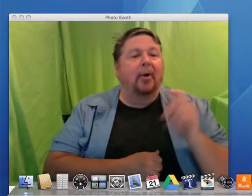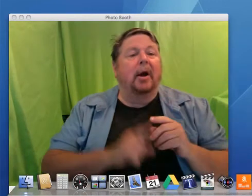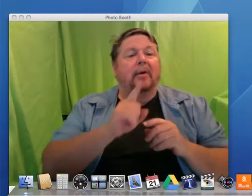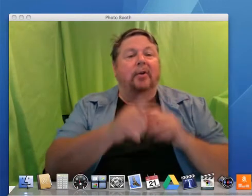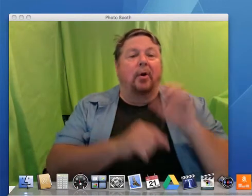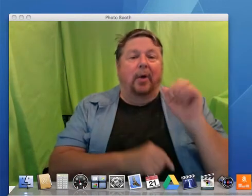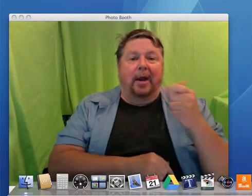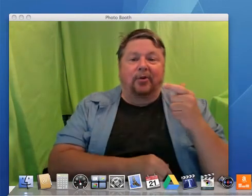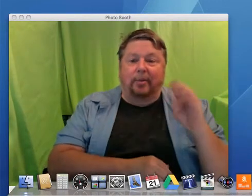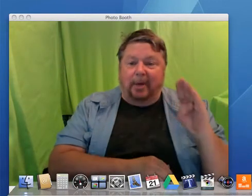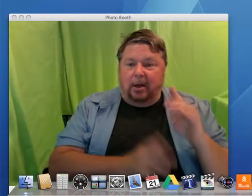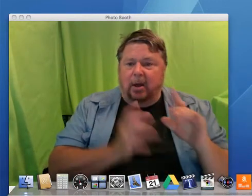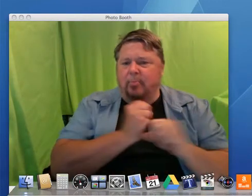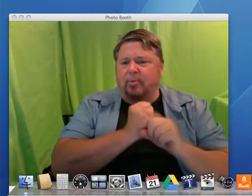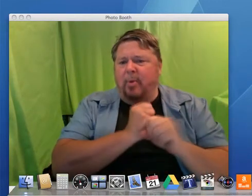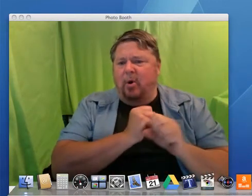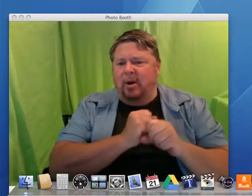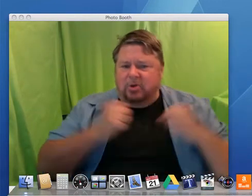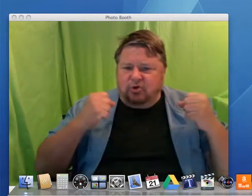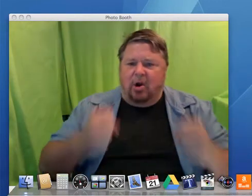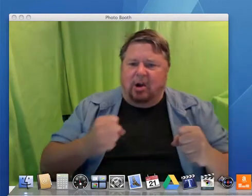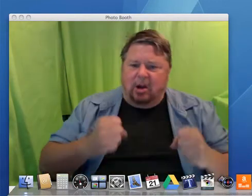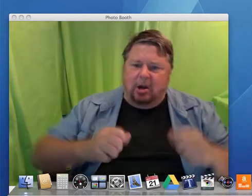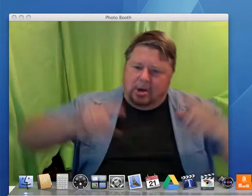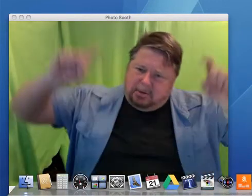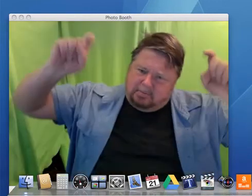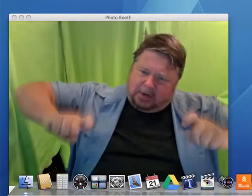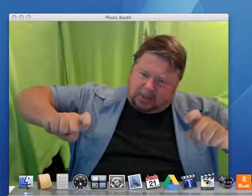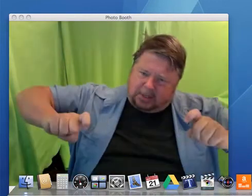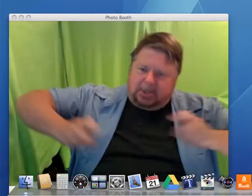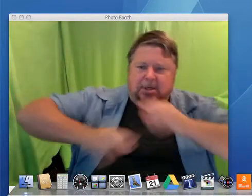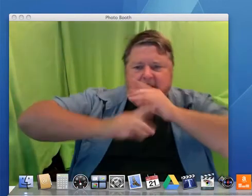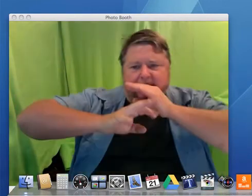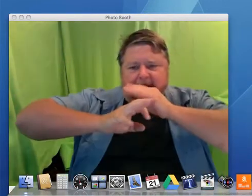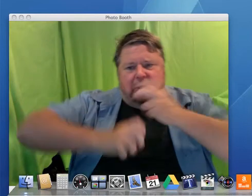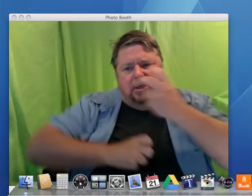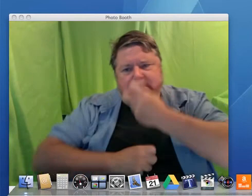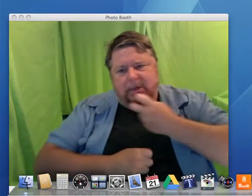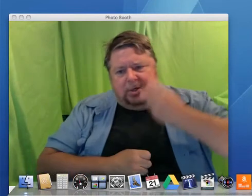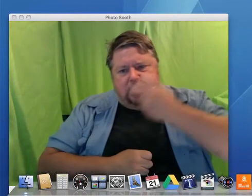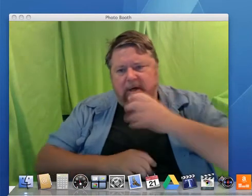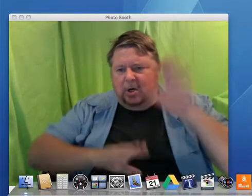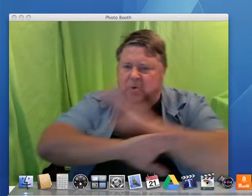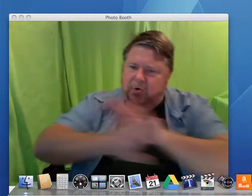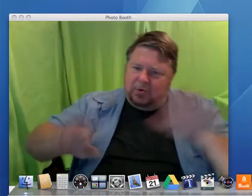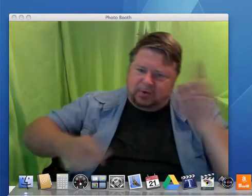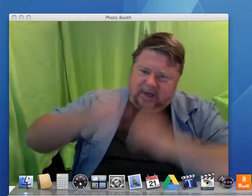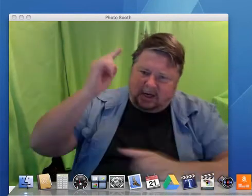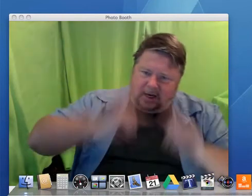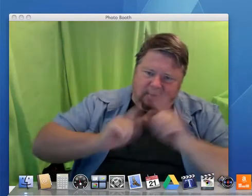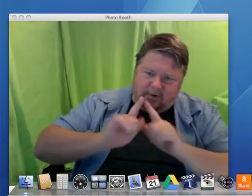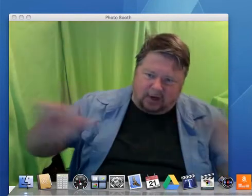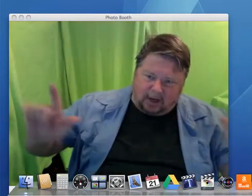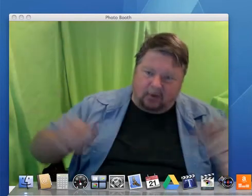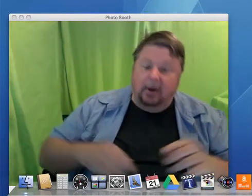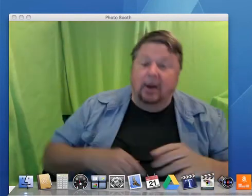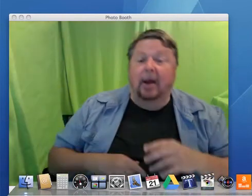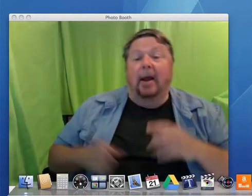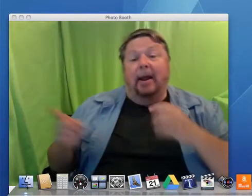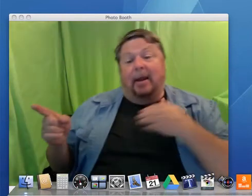Okay, so AGB promoted strongly, must speak, speech read, no sign language